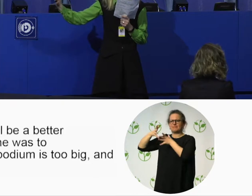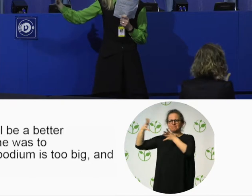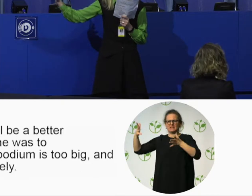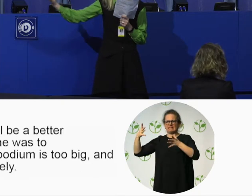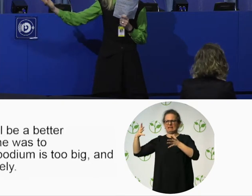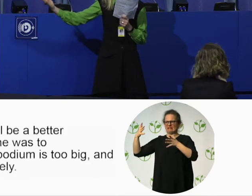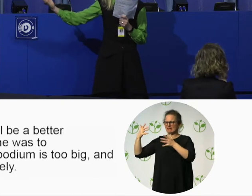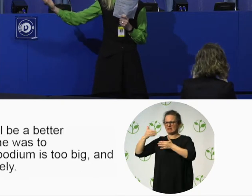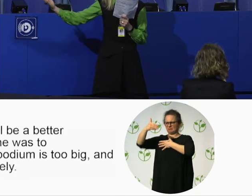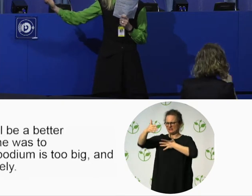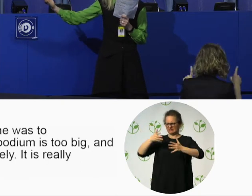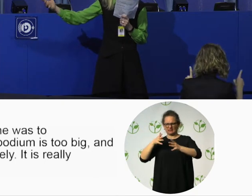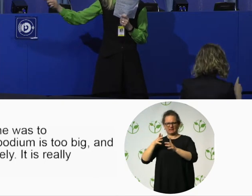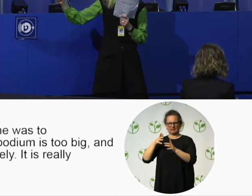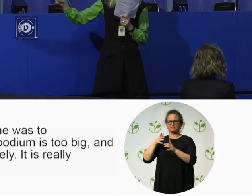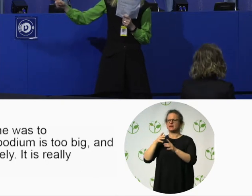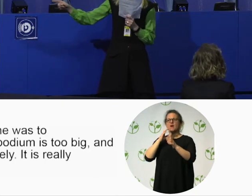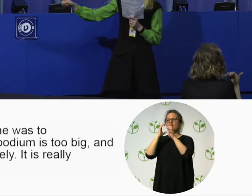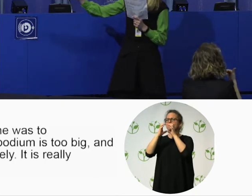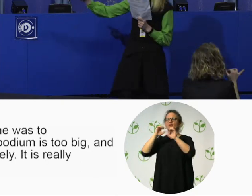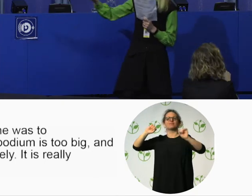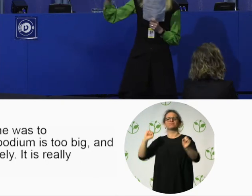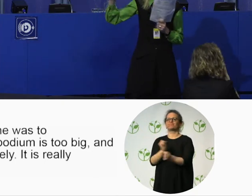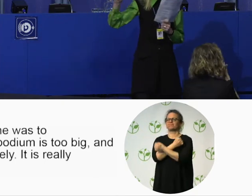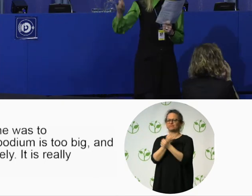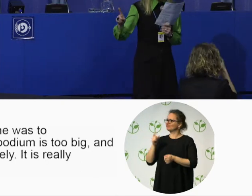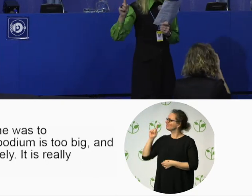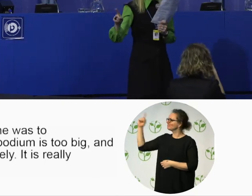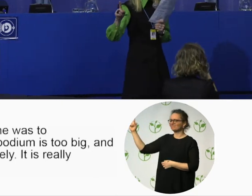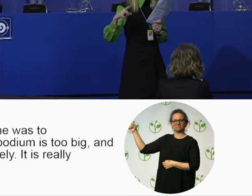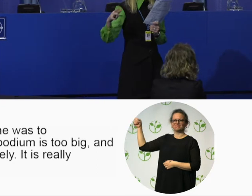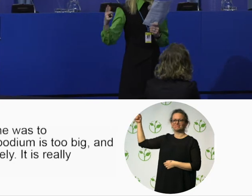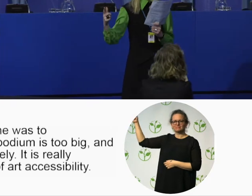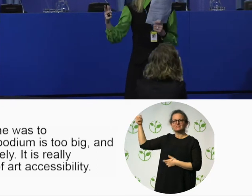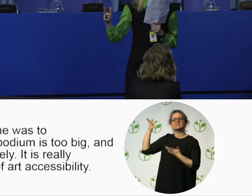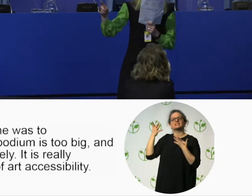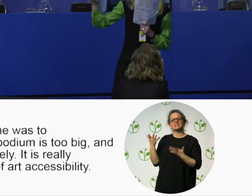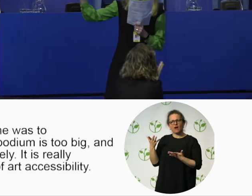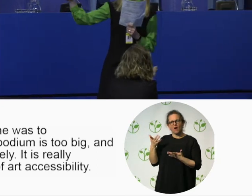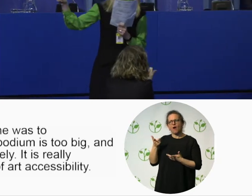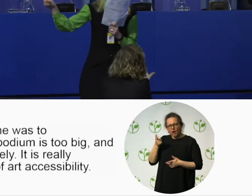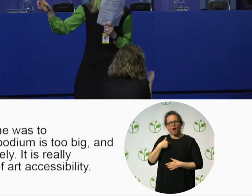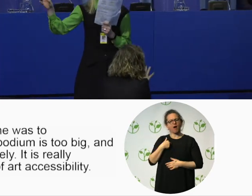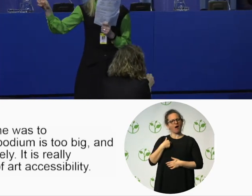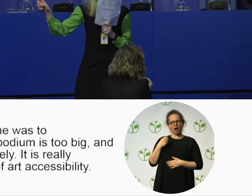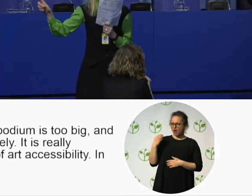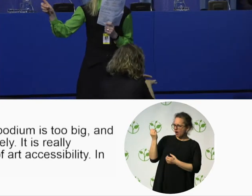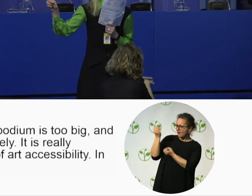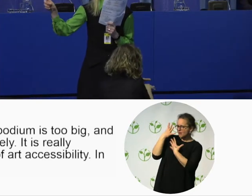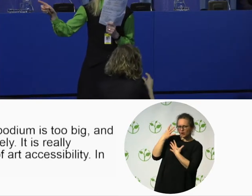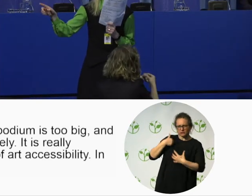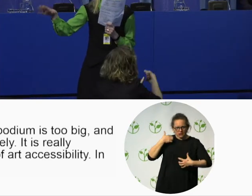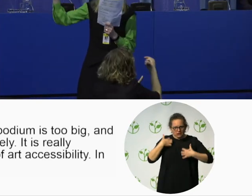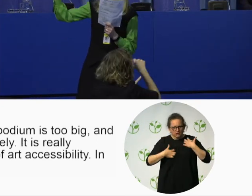to communicate effectively. Now, it's really interesting because this is just a small piece around accessibility. In the other